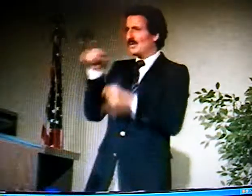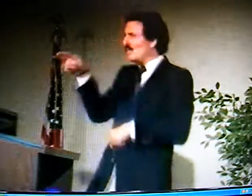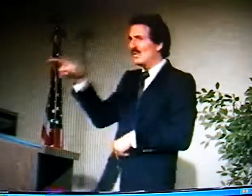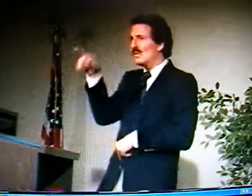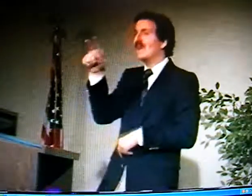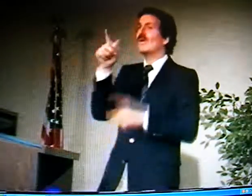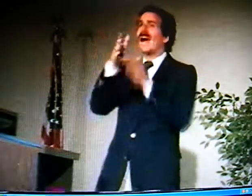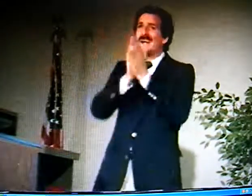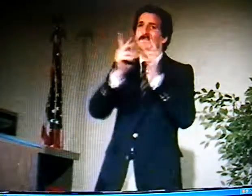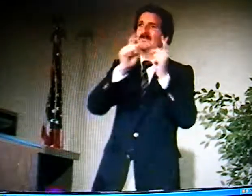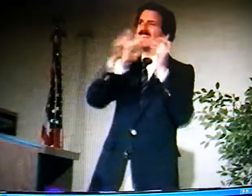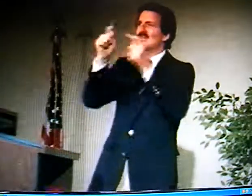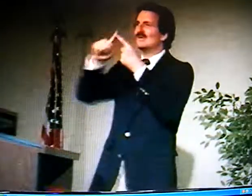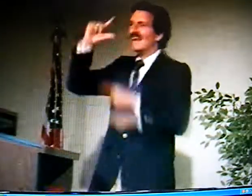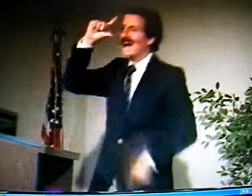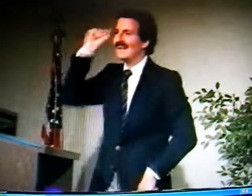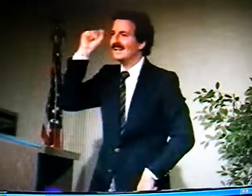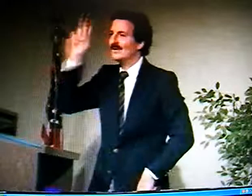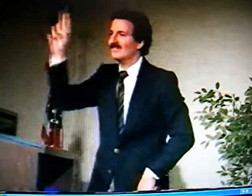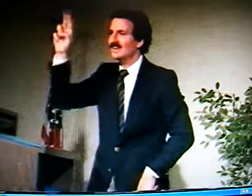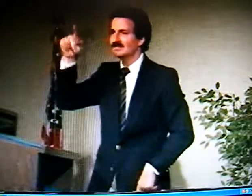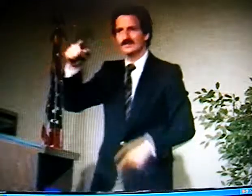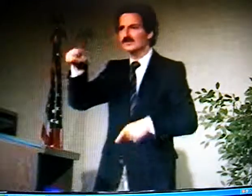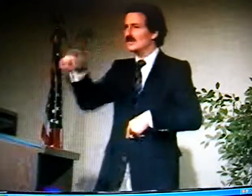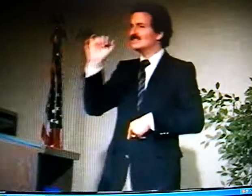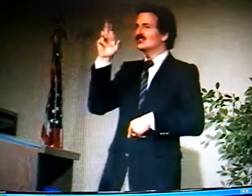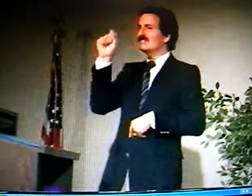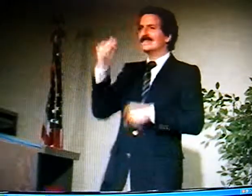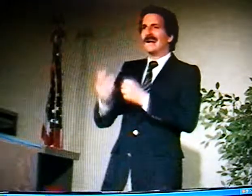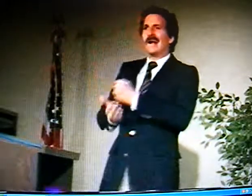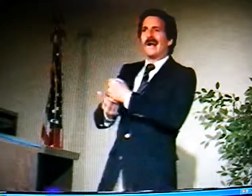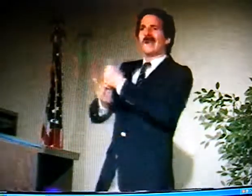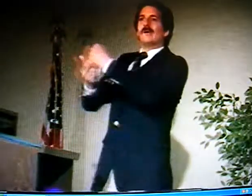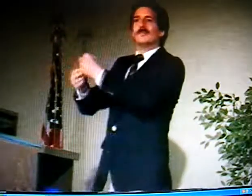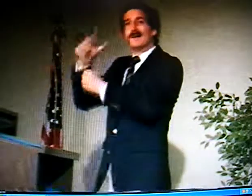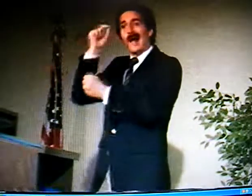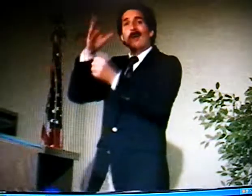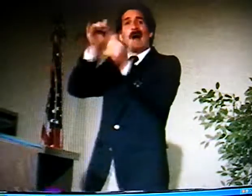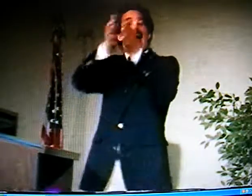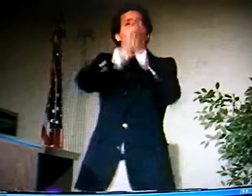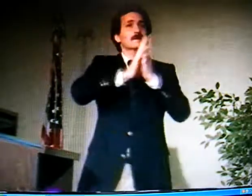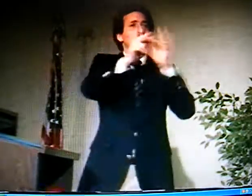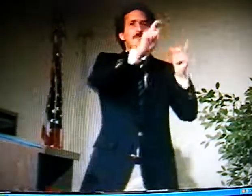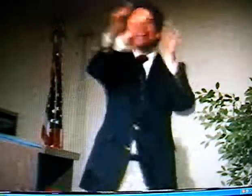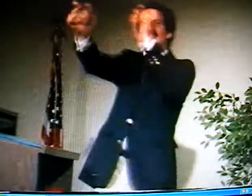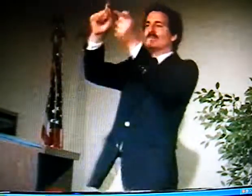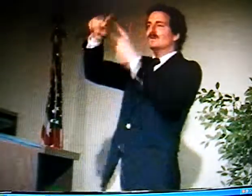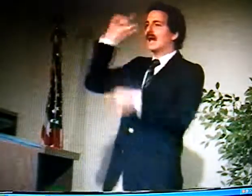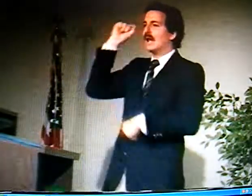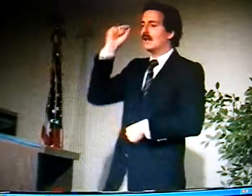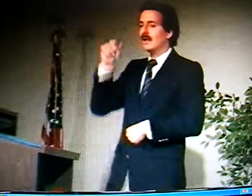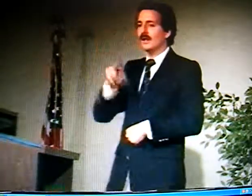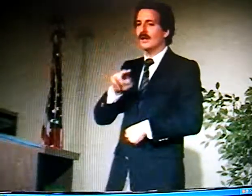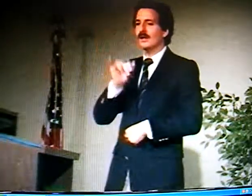I'm not asking you to give it as a gift. I'm asking you to give money to Gallaudet so that you